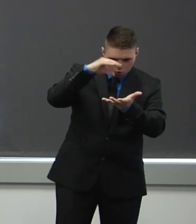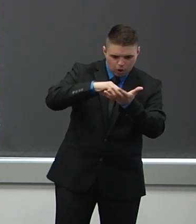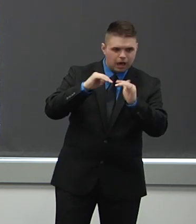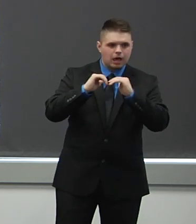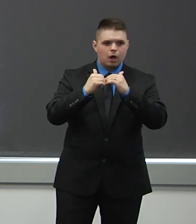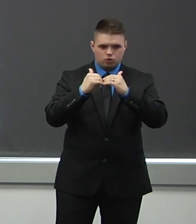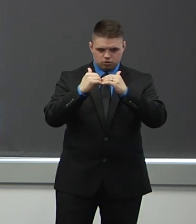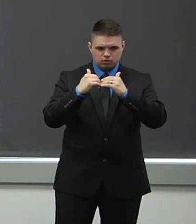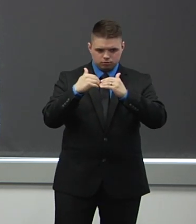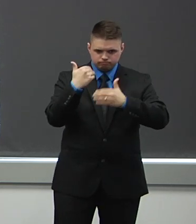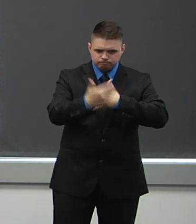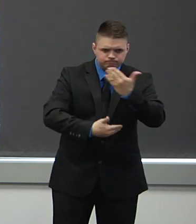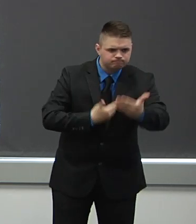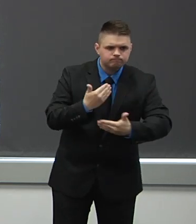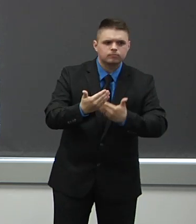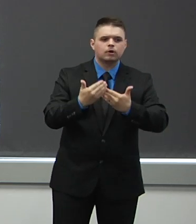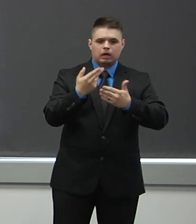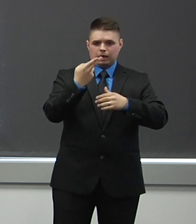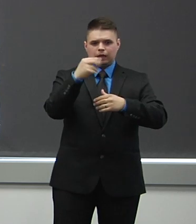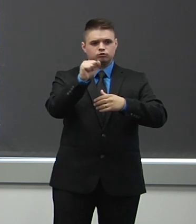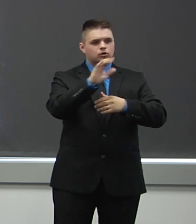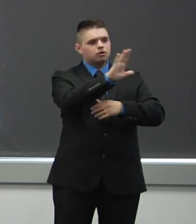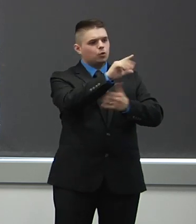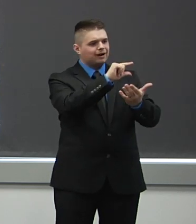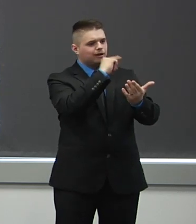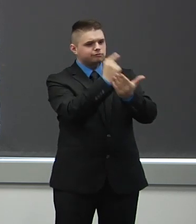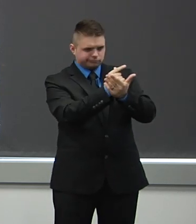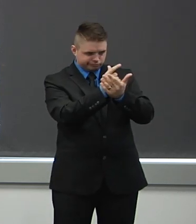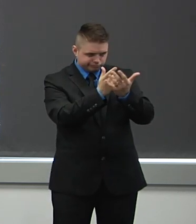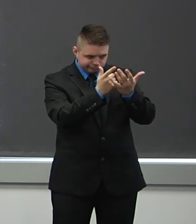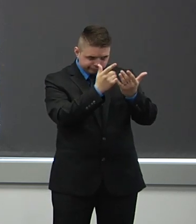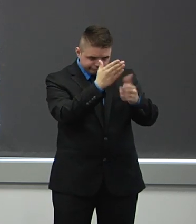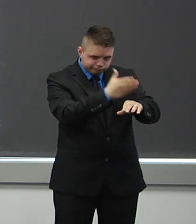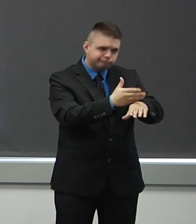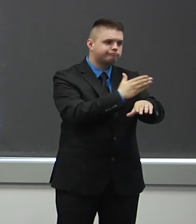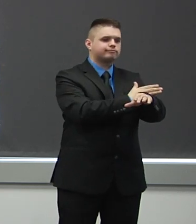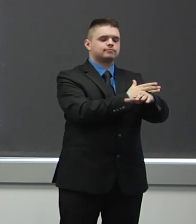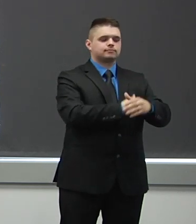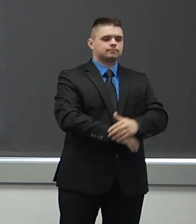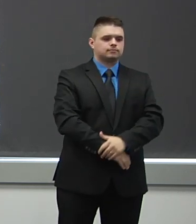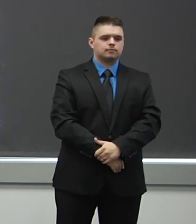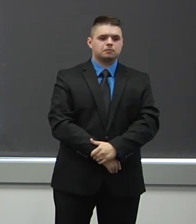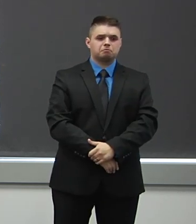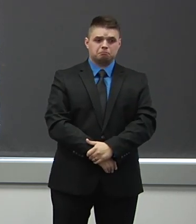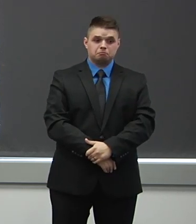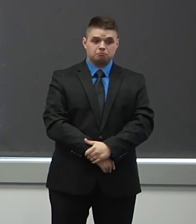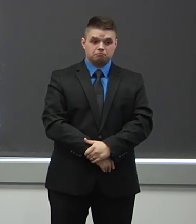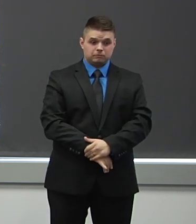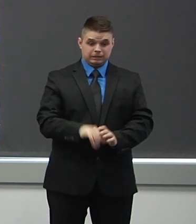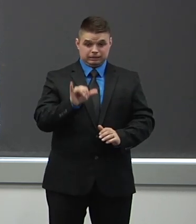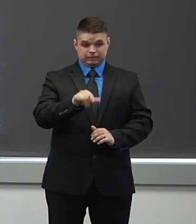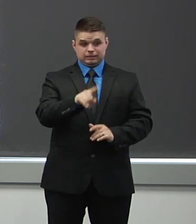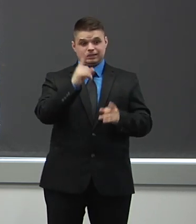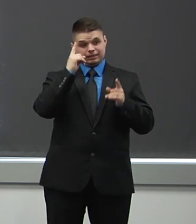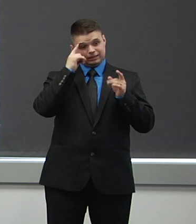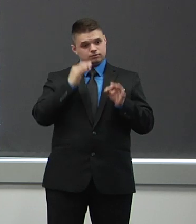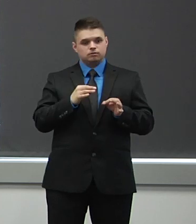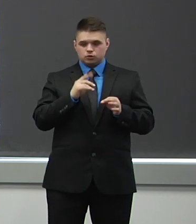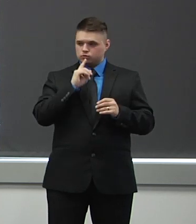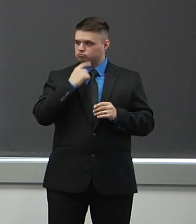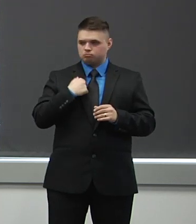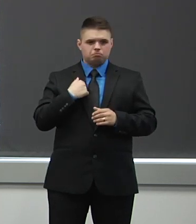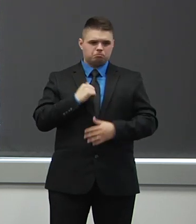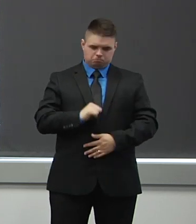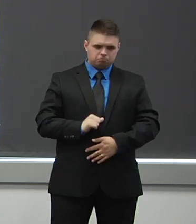to improve our high school graduation rate. In terms of this decision, I'm really proud of the way that